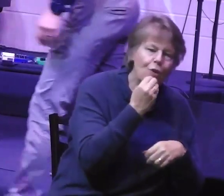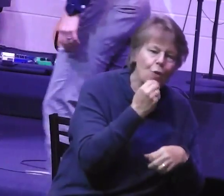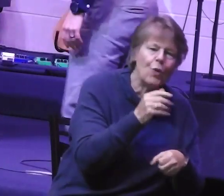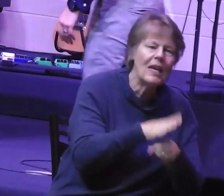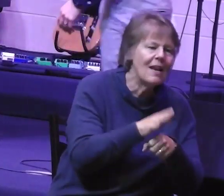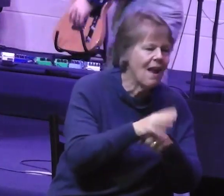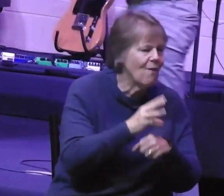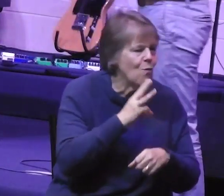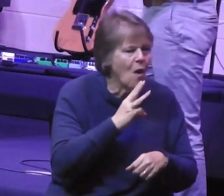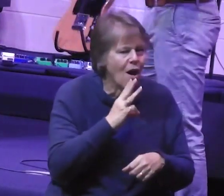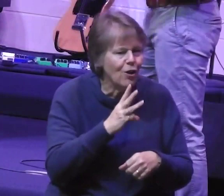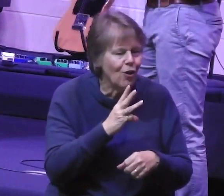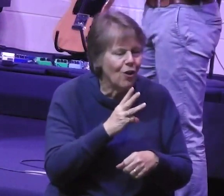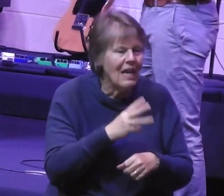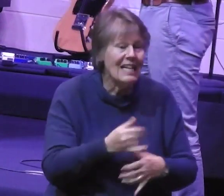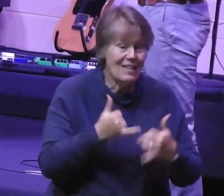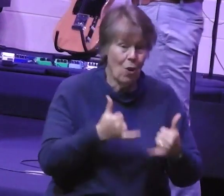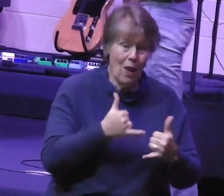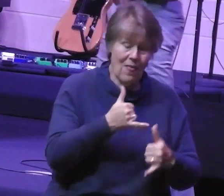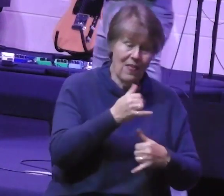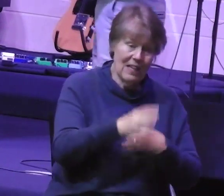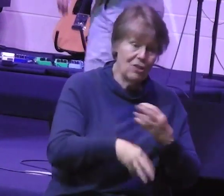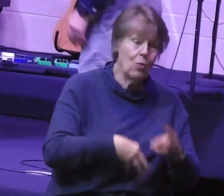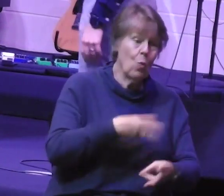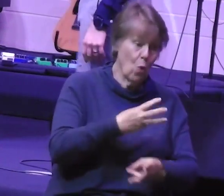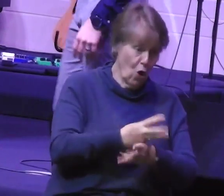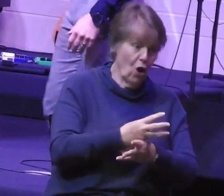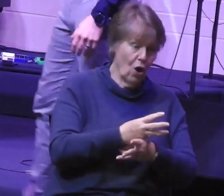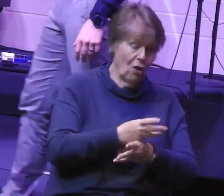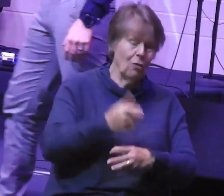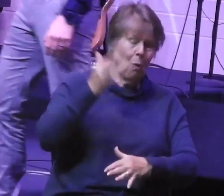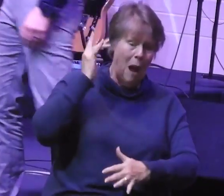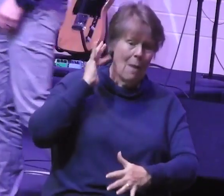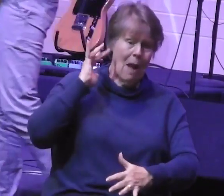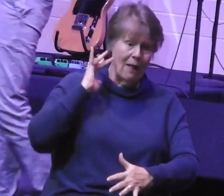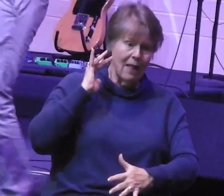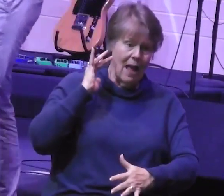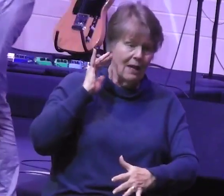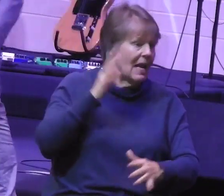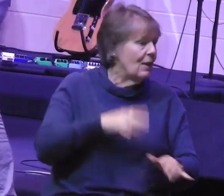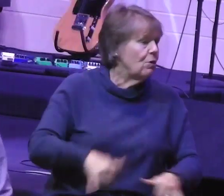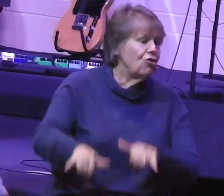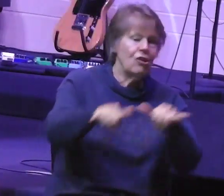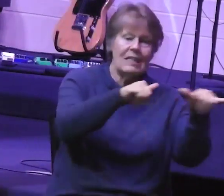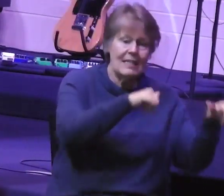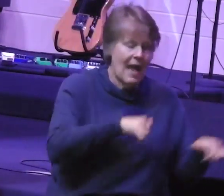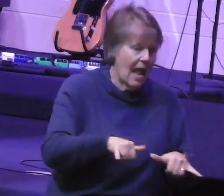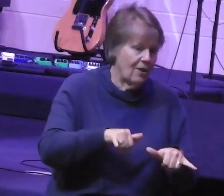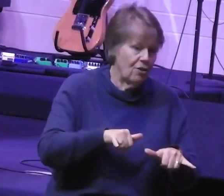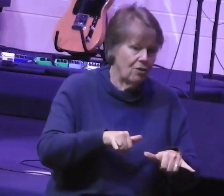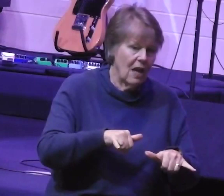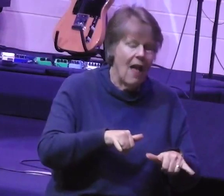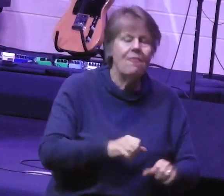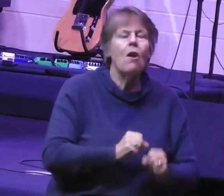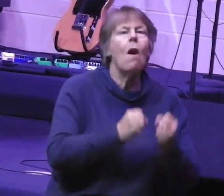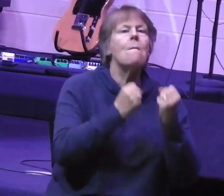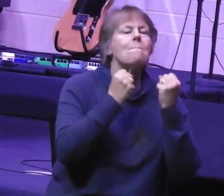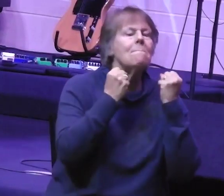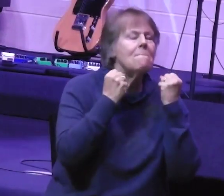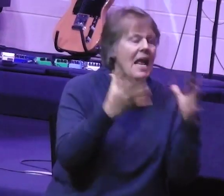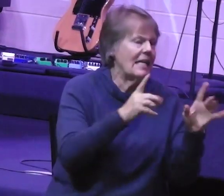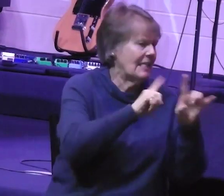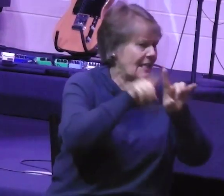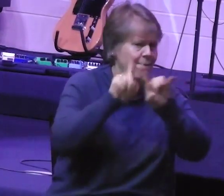where the standard for religion, just the assumption was, there are many different gods. We've talked about this in previous weeks, right? There are many different